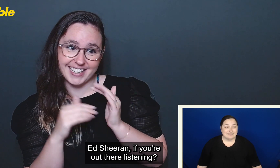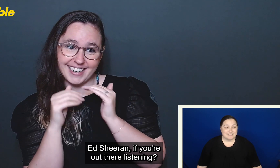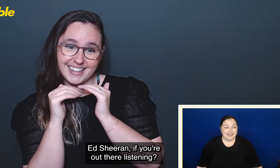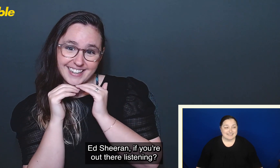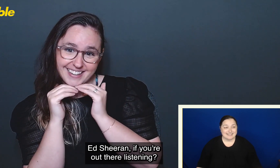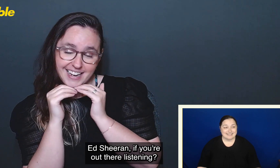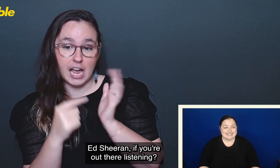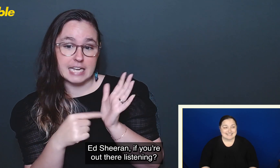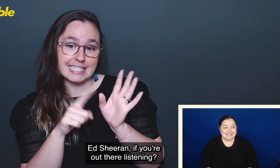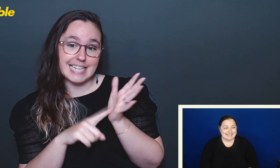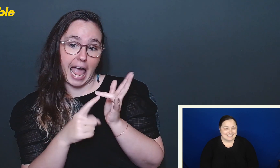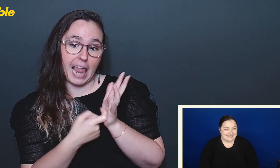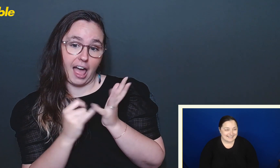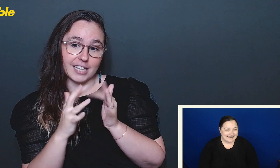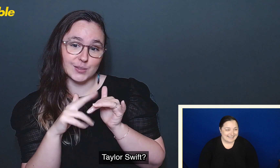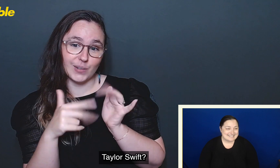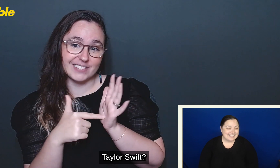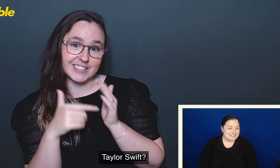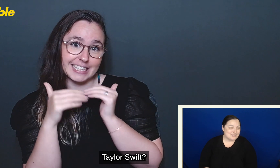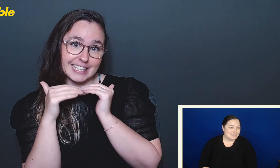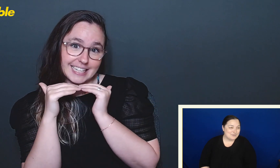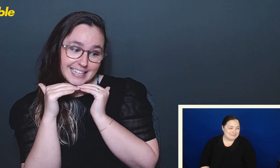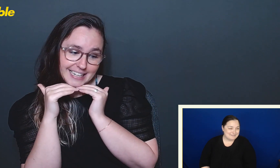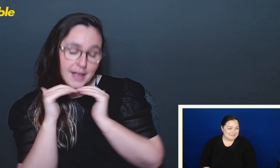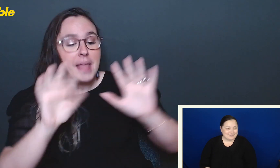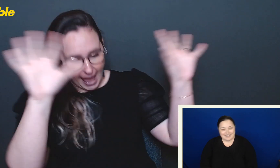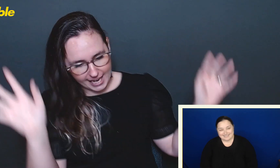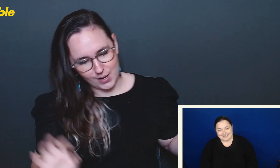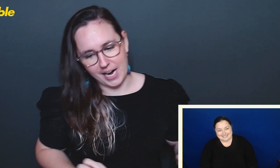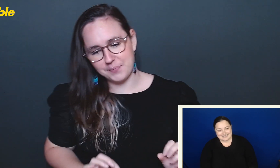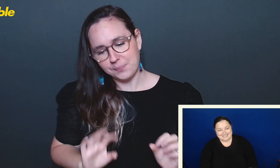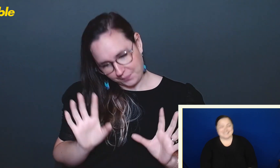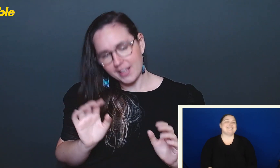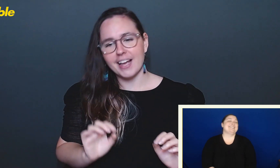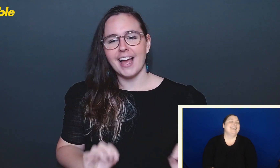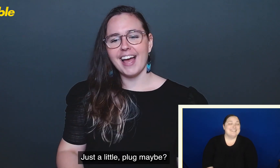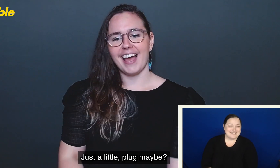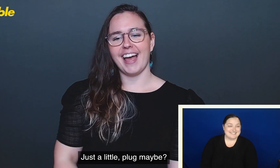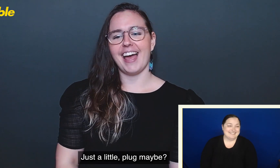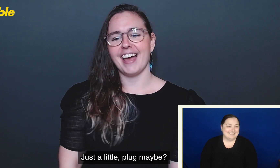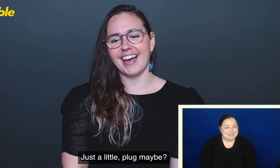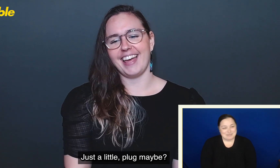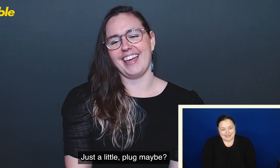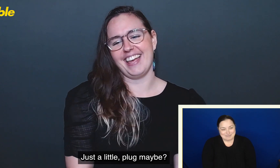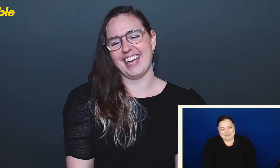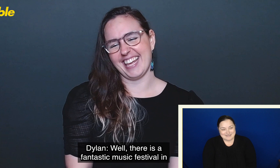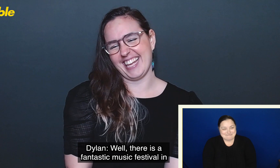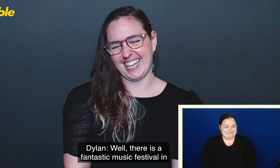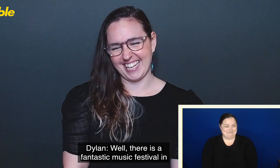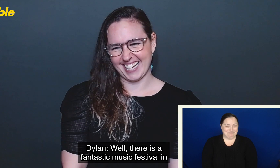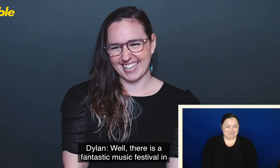Sheeran if you're out there listening, Taylor Swift if you're out there listening, just a little plug